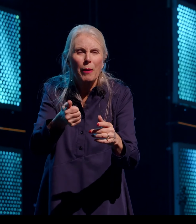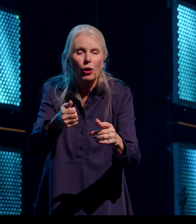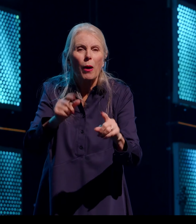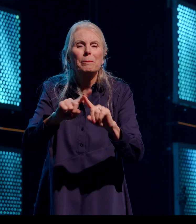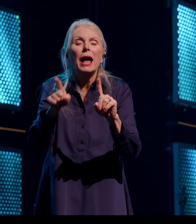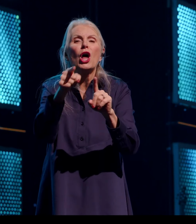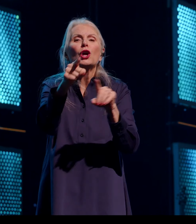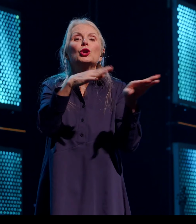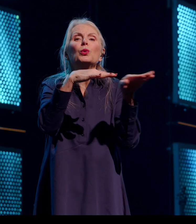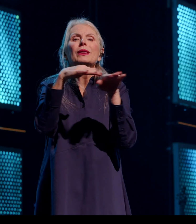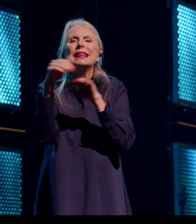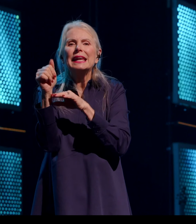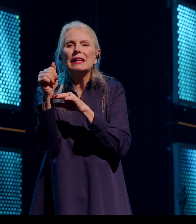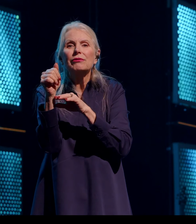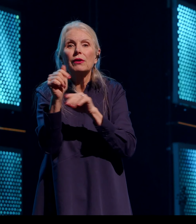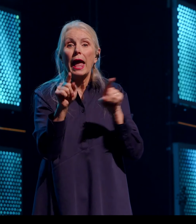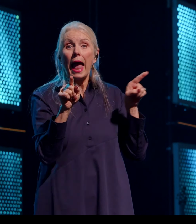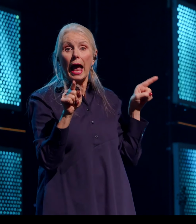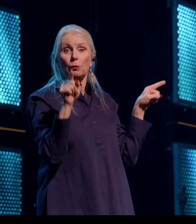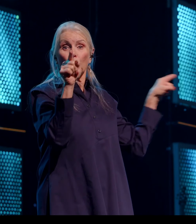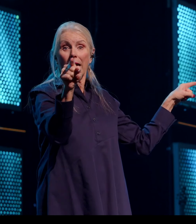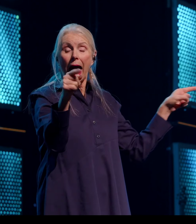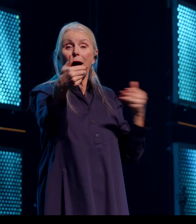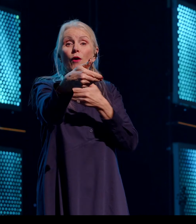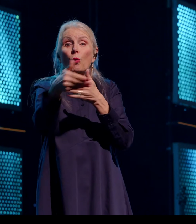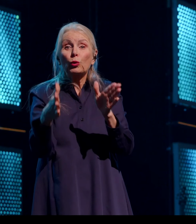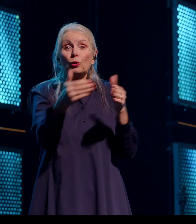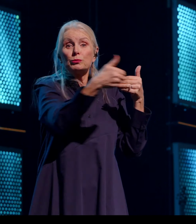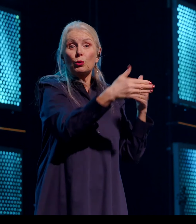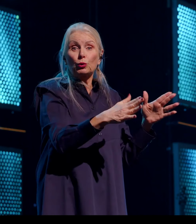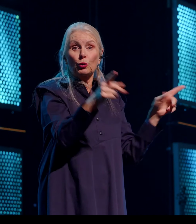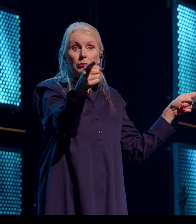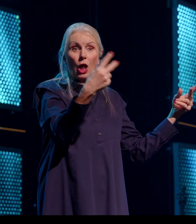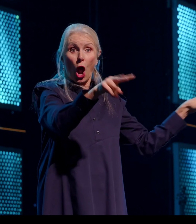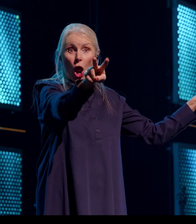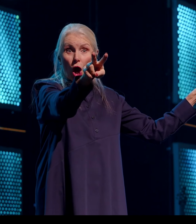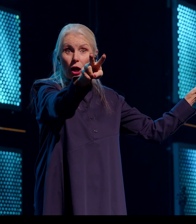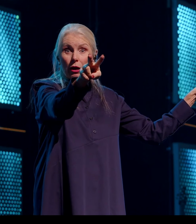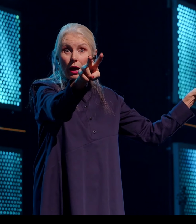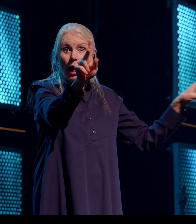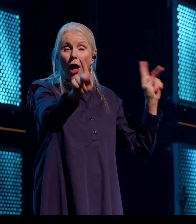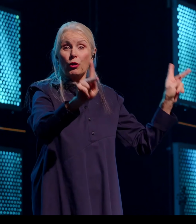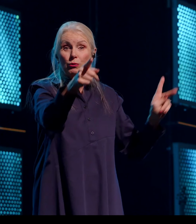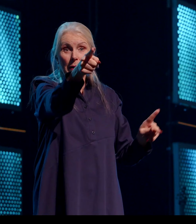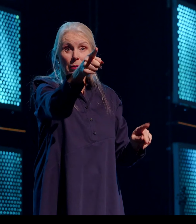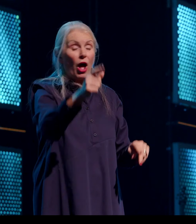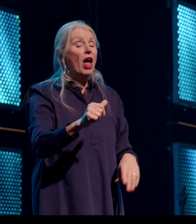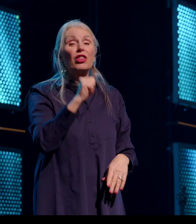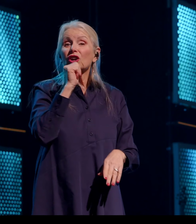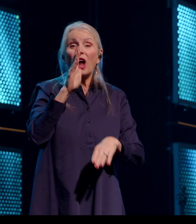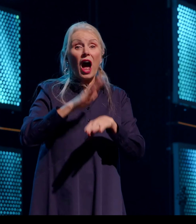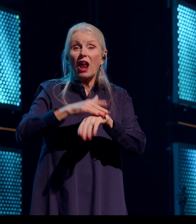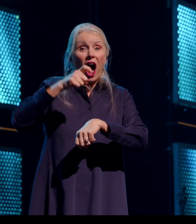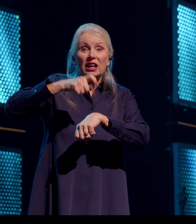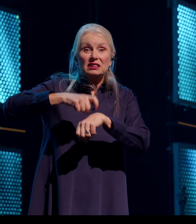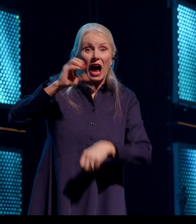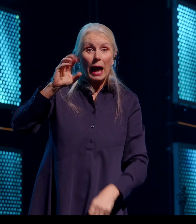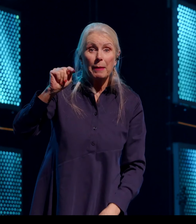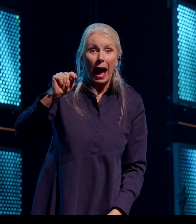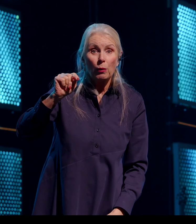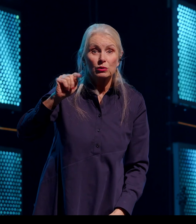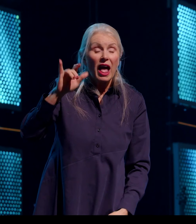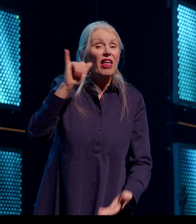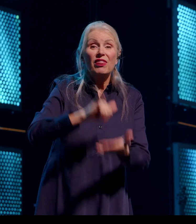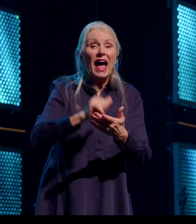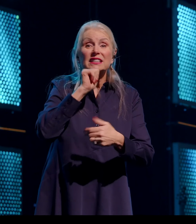That you would go to one of these glass rooms right here. These people in the glass rooms, we're all looking at you. They're not on timeout. This is not a penalty